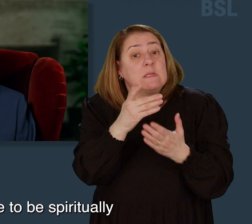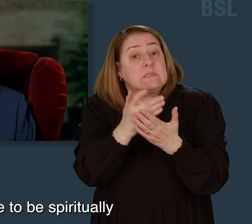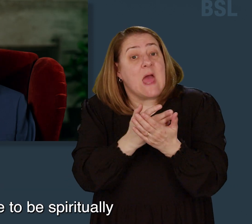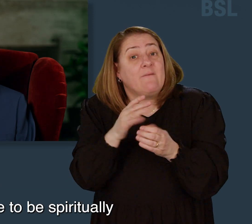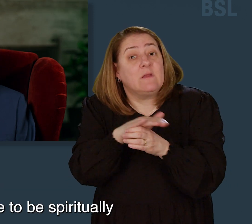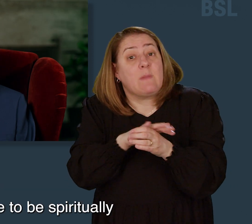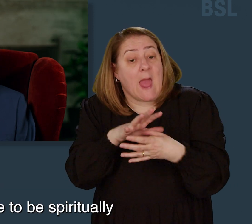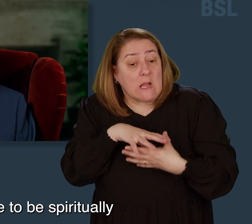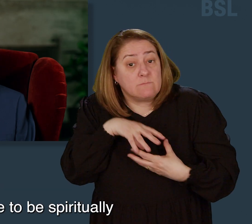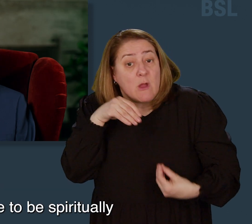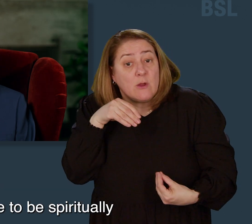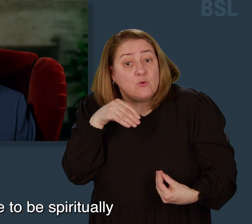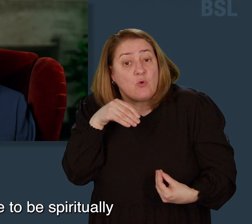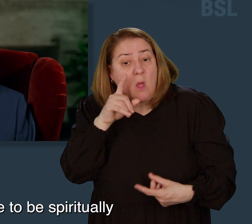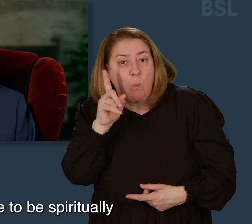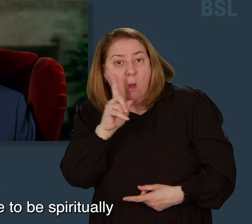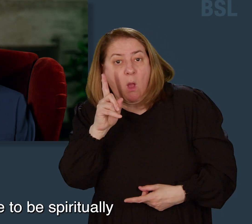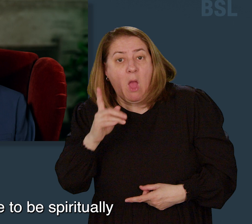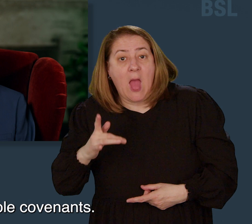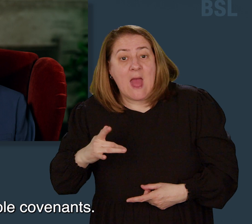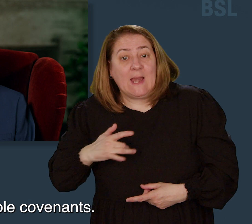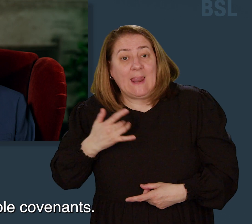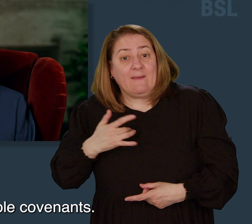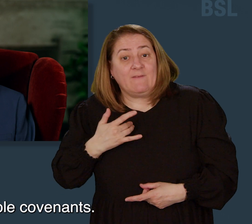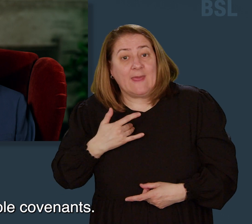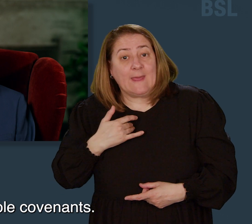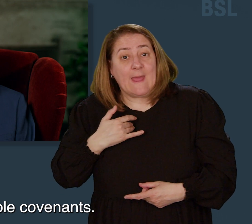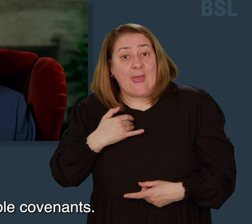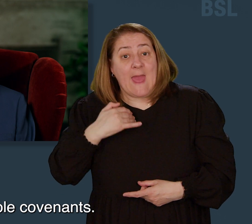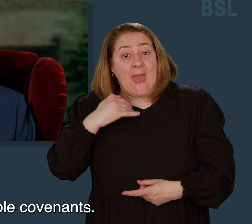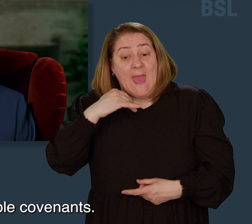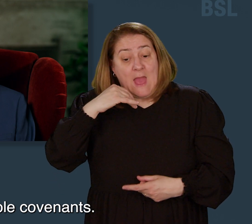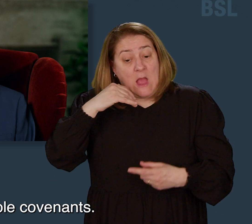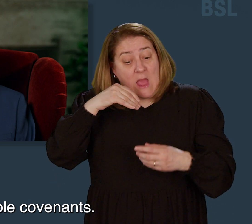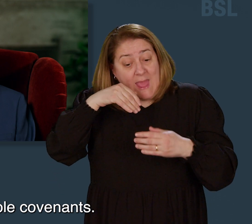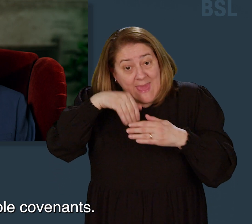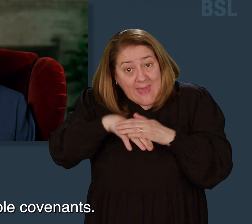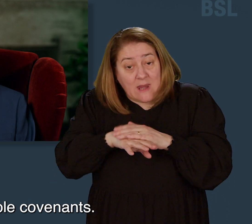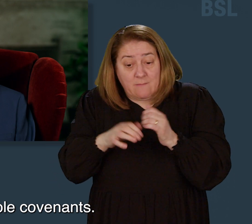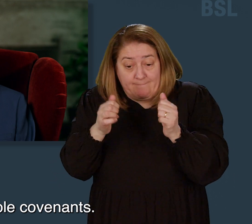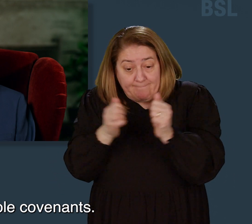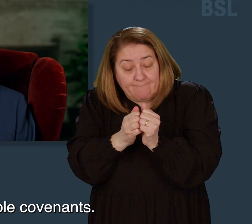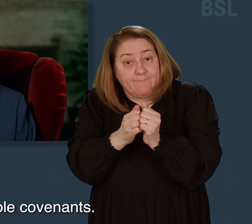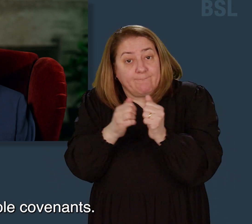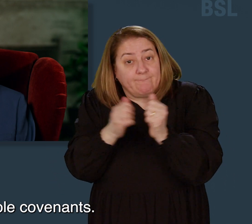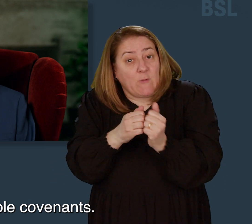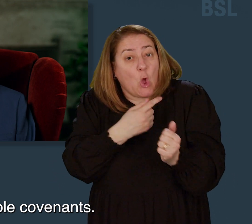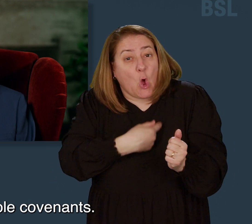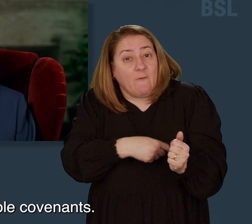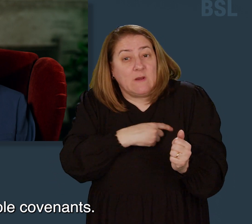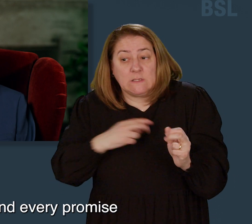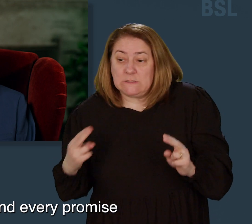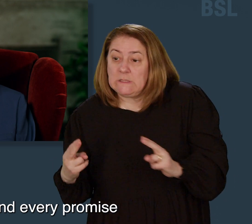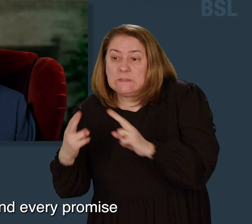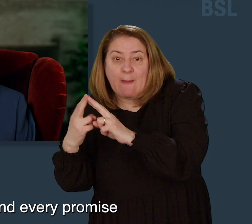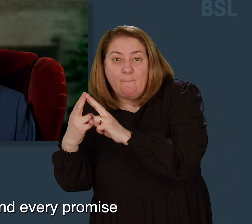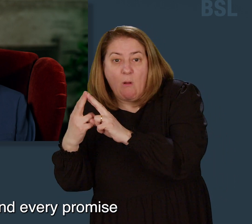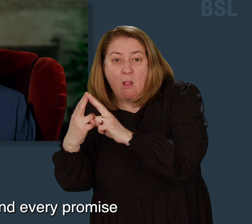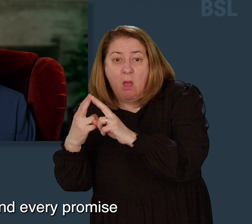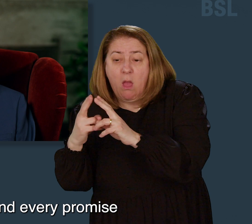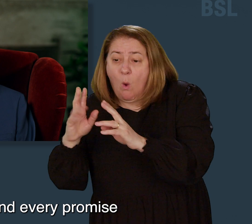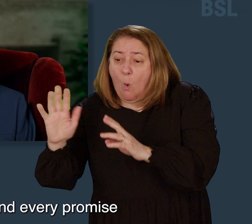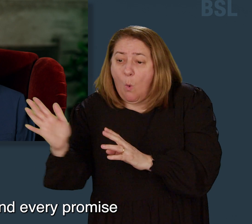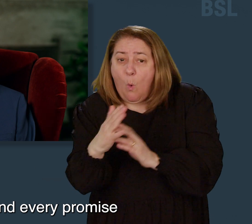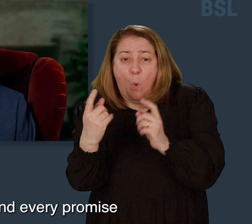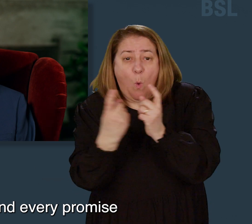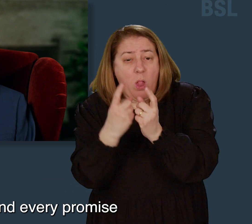the safest place to be spiritually is living inside your temple covenants. Everything we